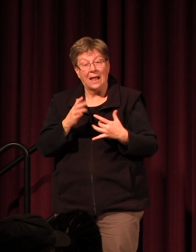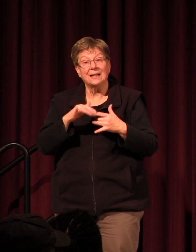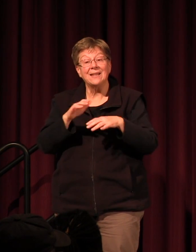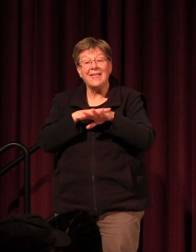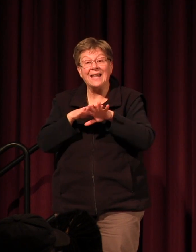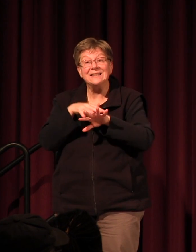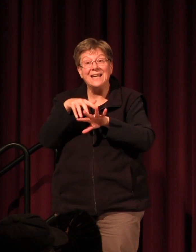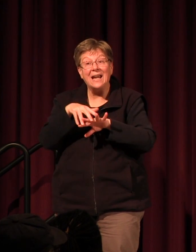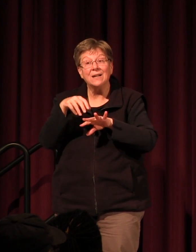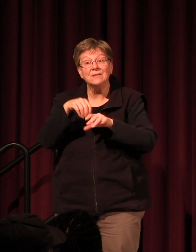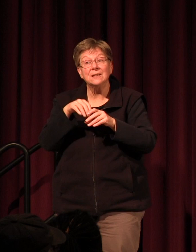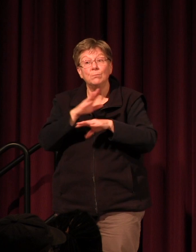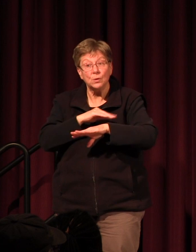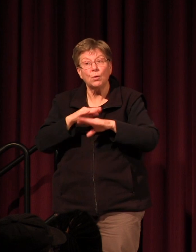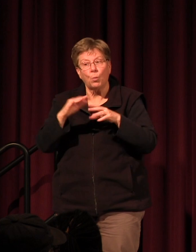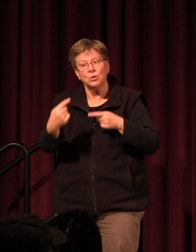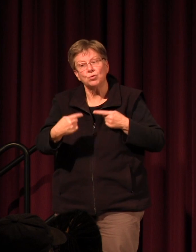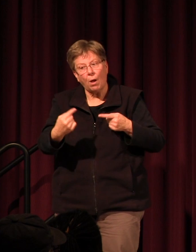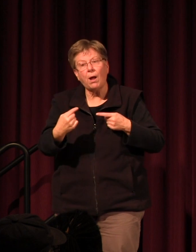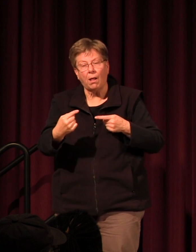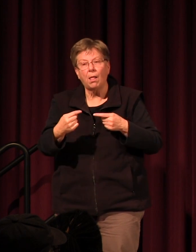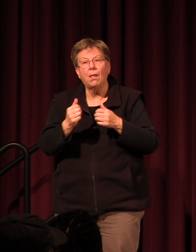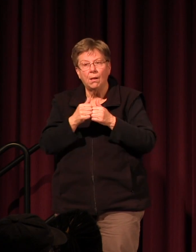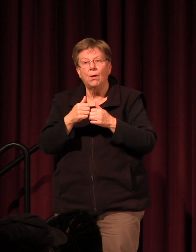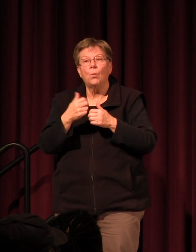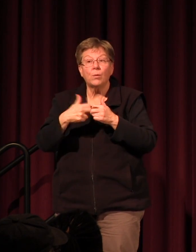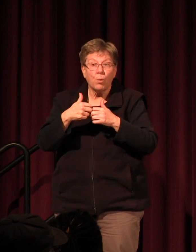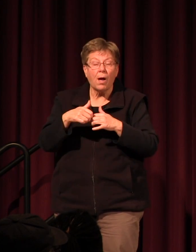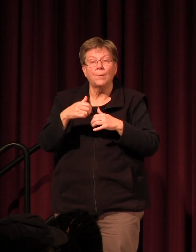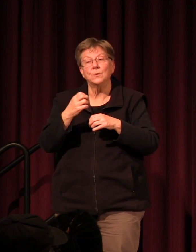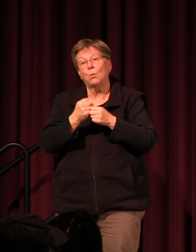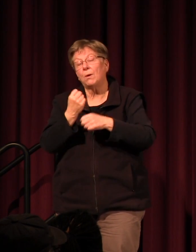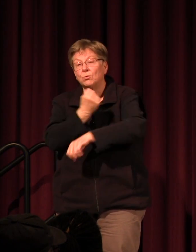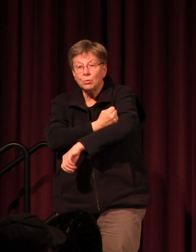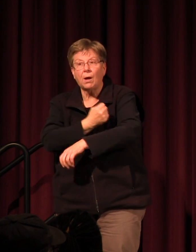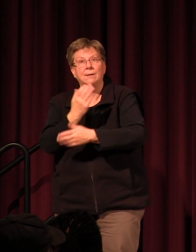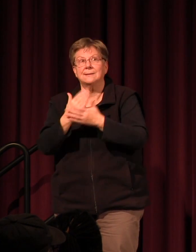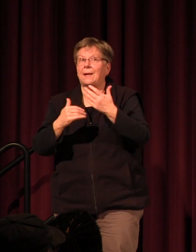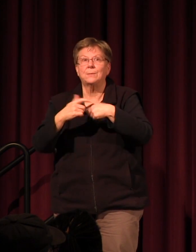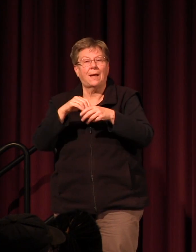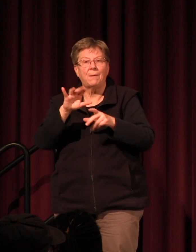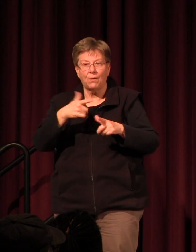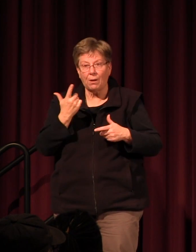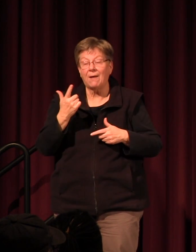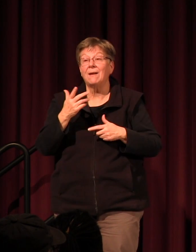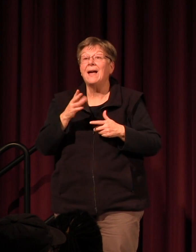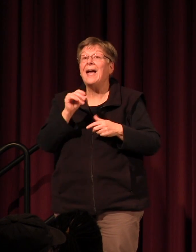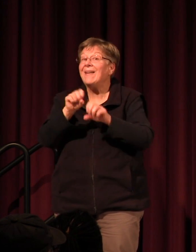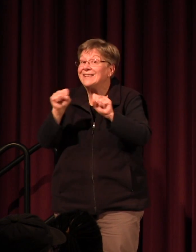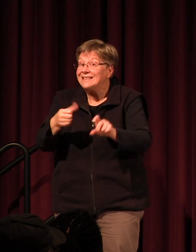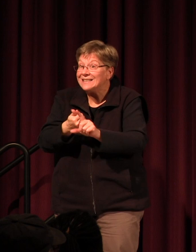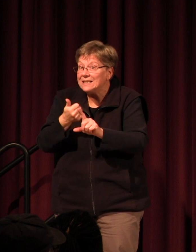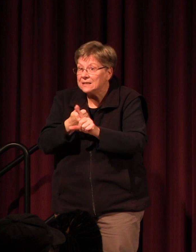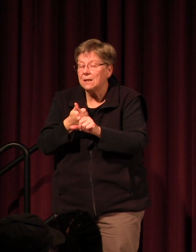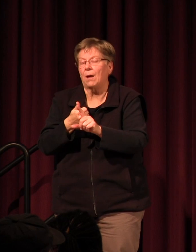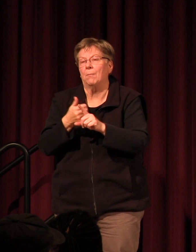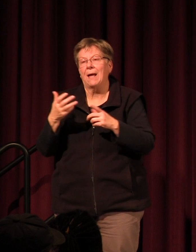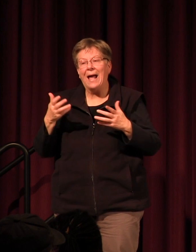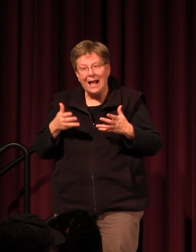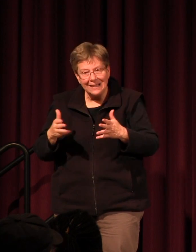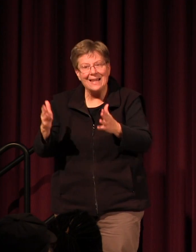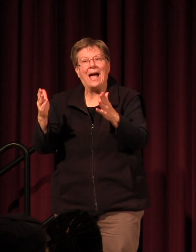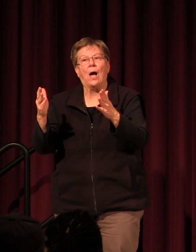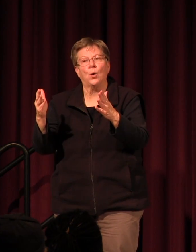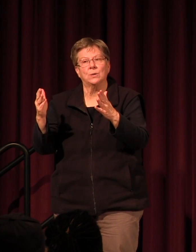Natives in Missoula are going to struggle with problem substance use sometime in their life. And we have a system that allows